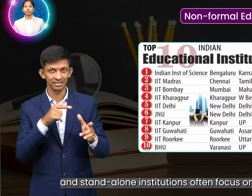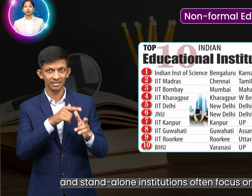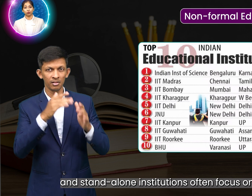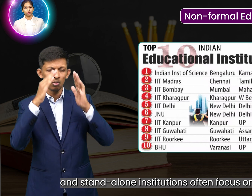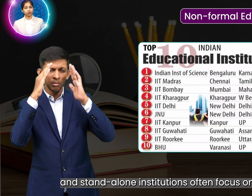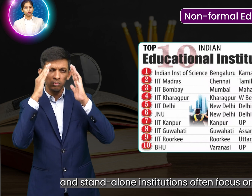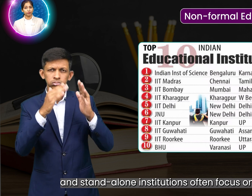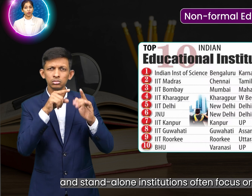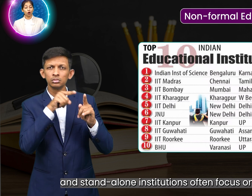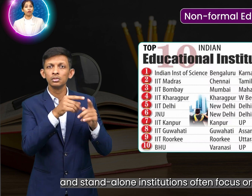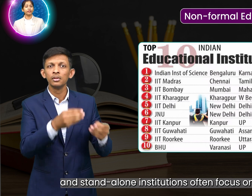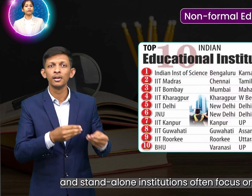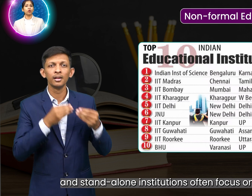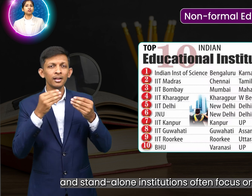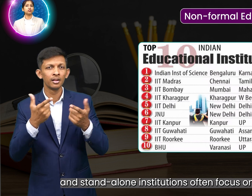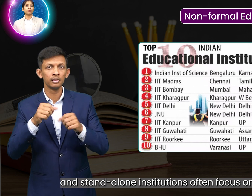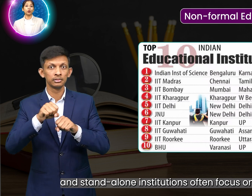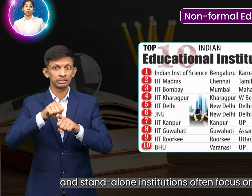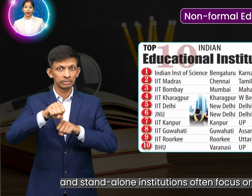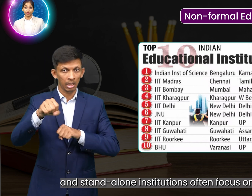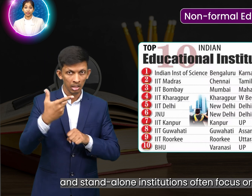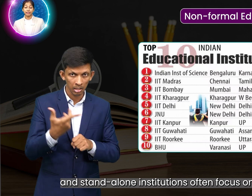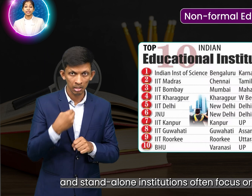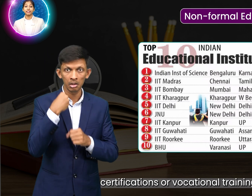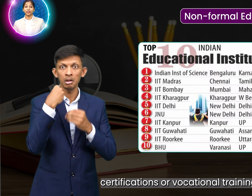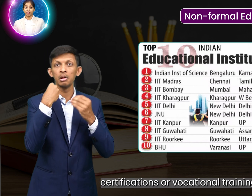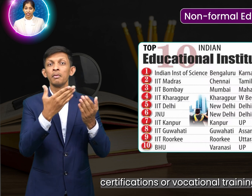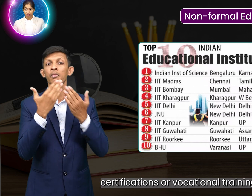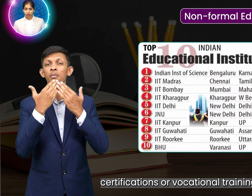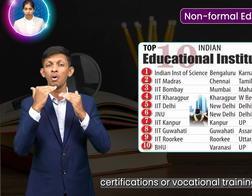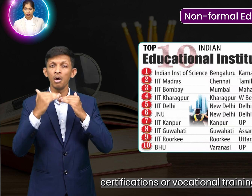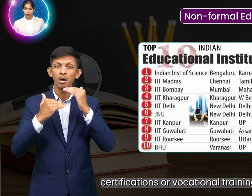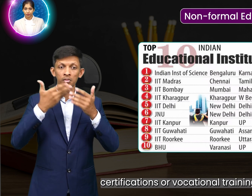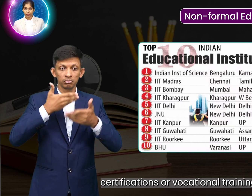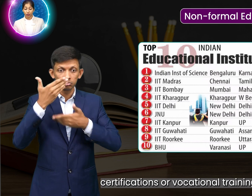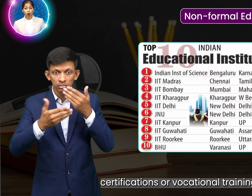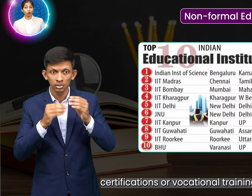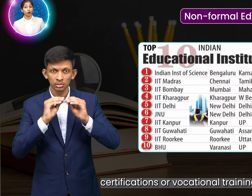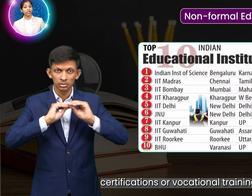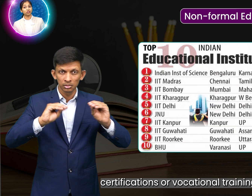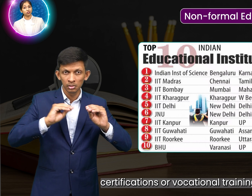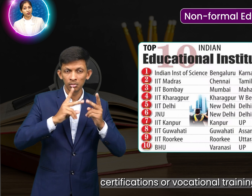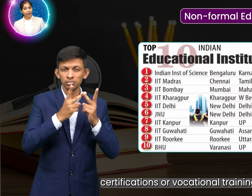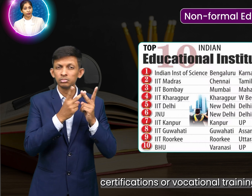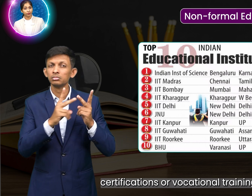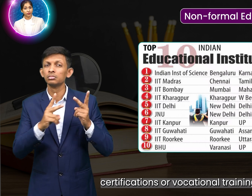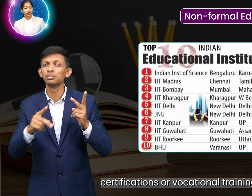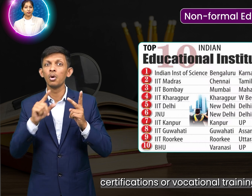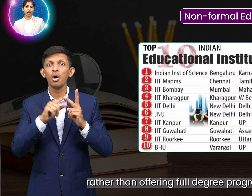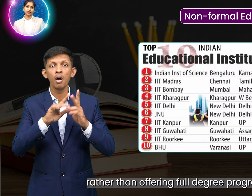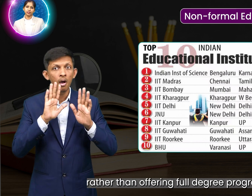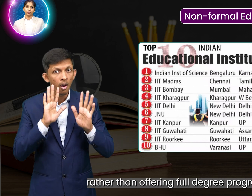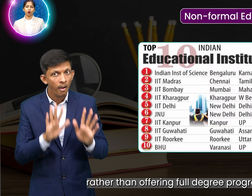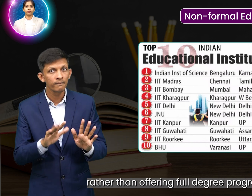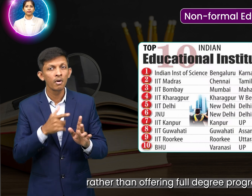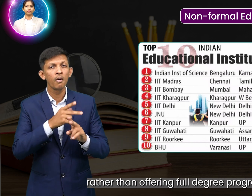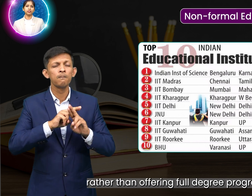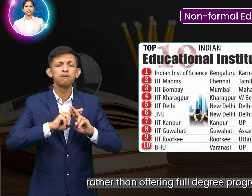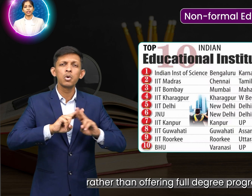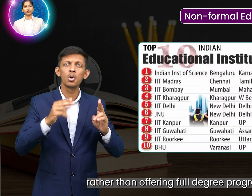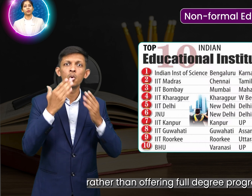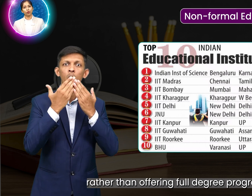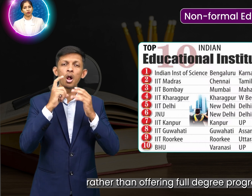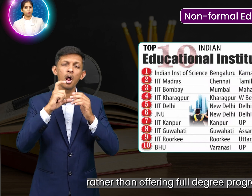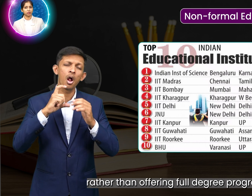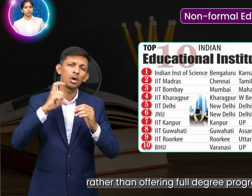stand-alone institutions often focus on providing certifications or vocational training rather than offering